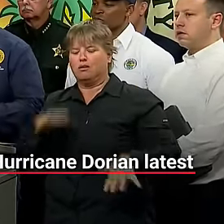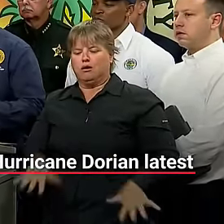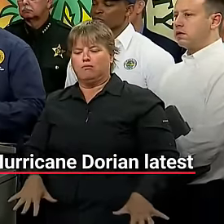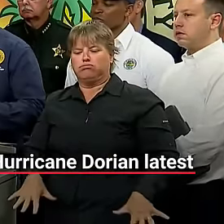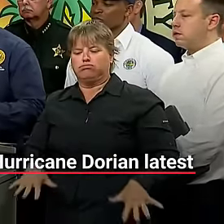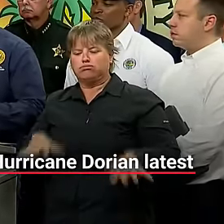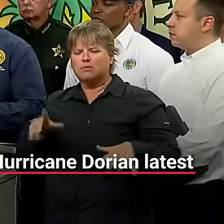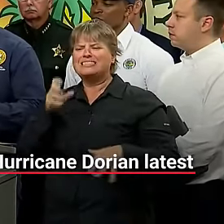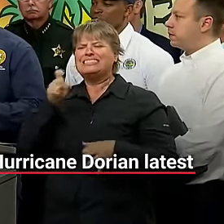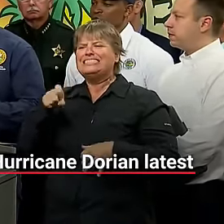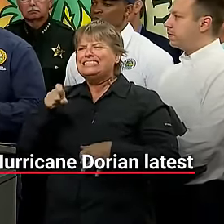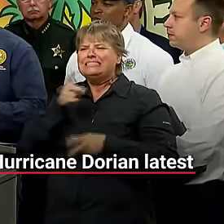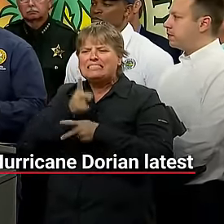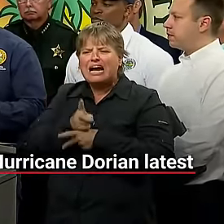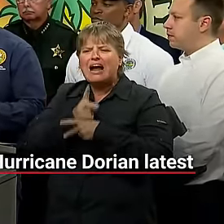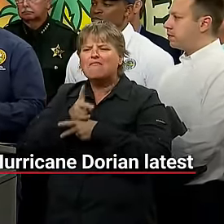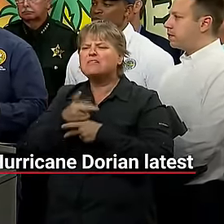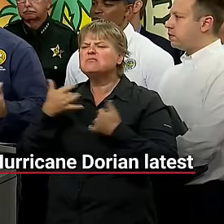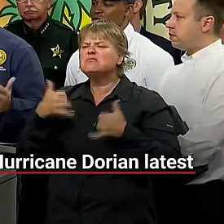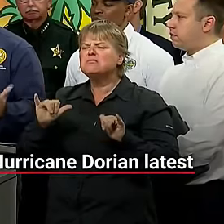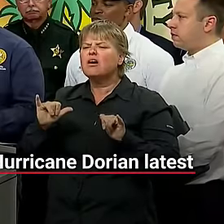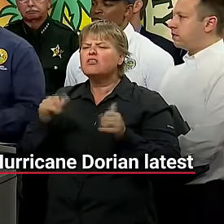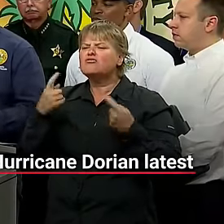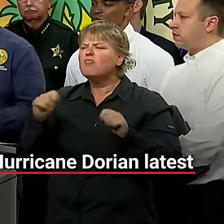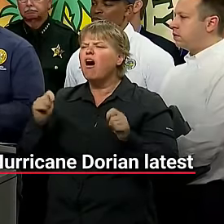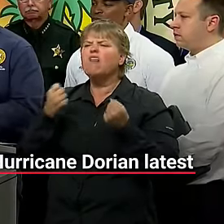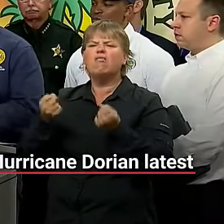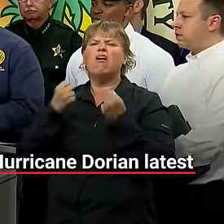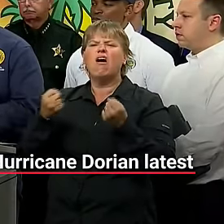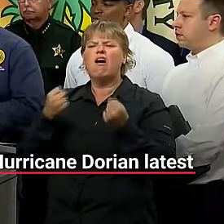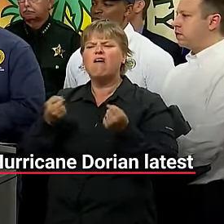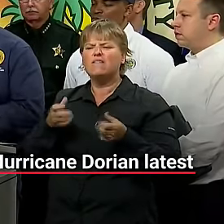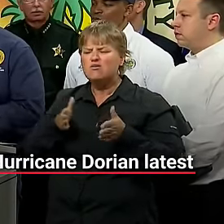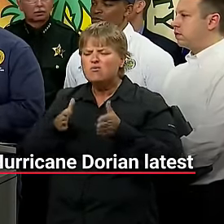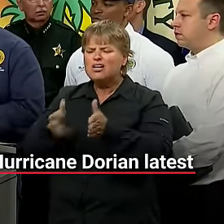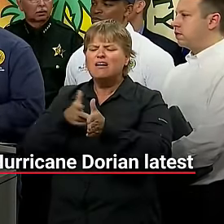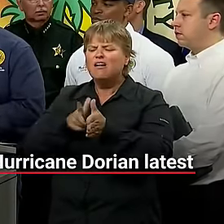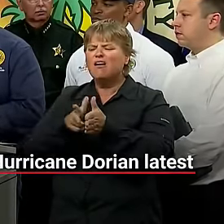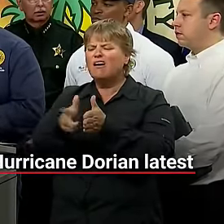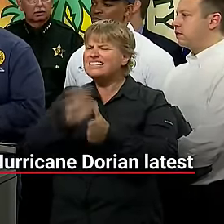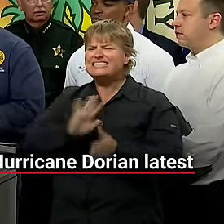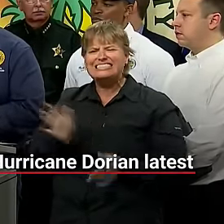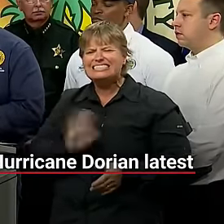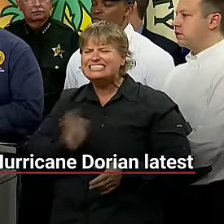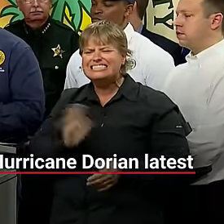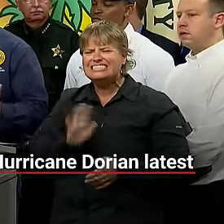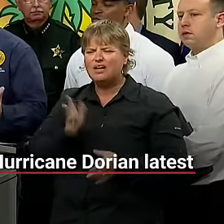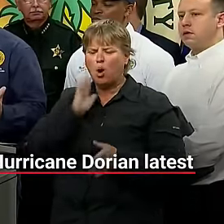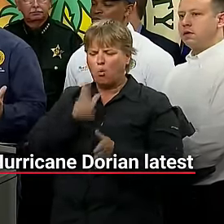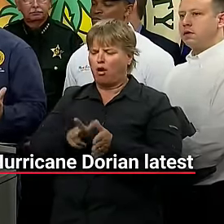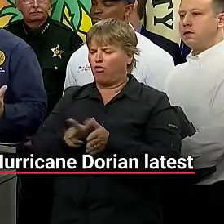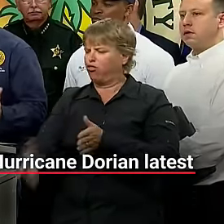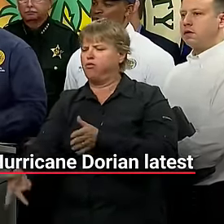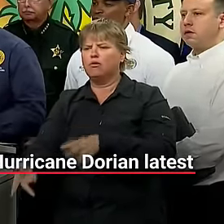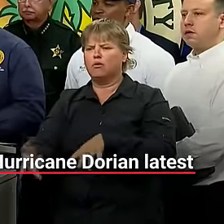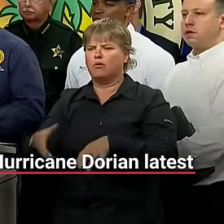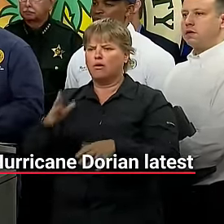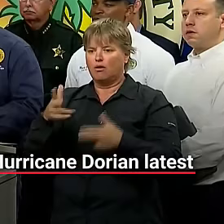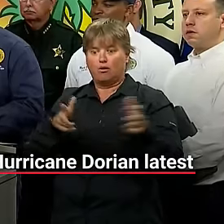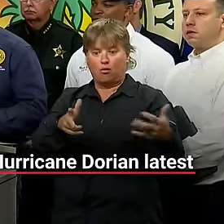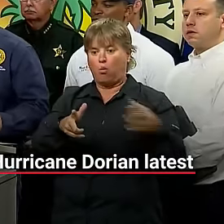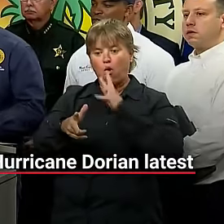we have people try to drive through flooded streets, and their cars end up getting stuck. And that's what's going to